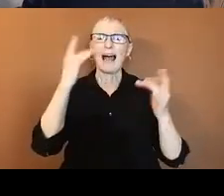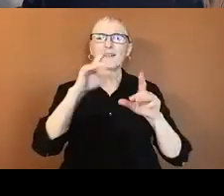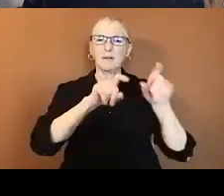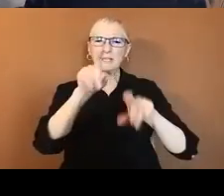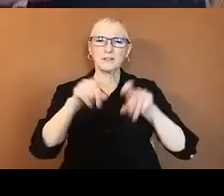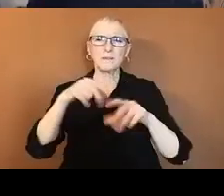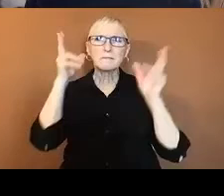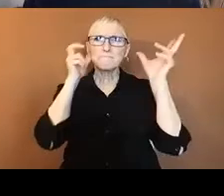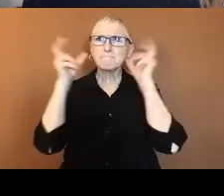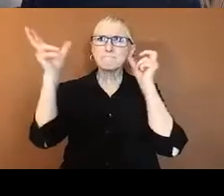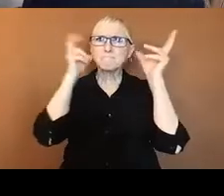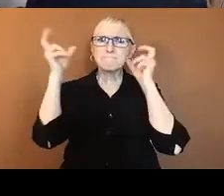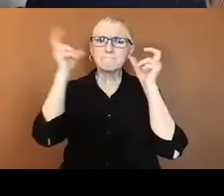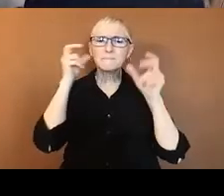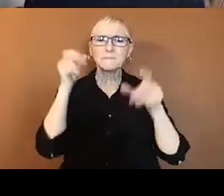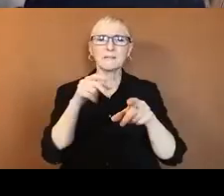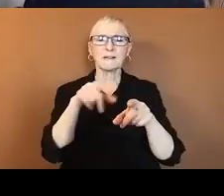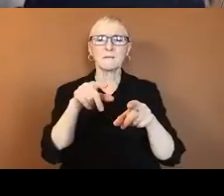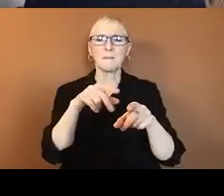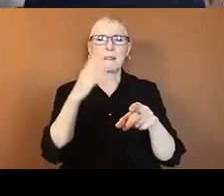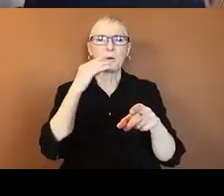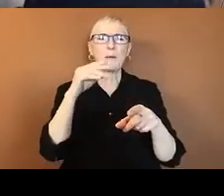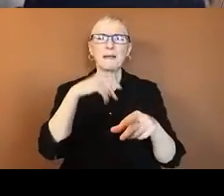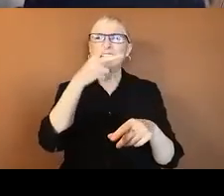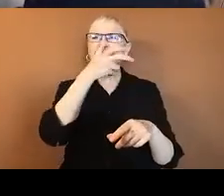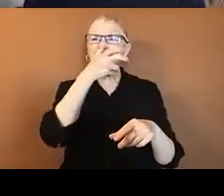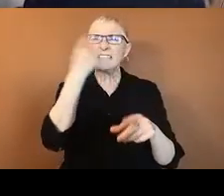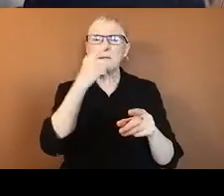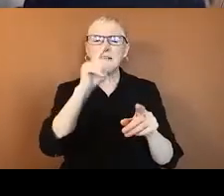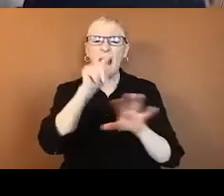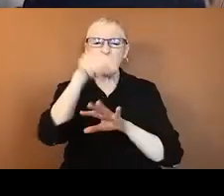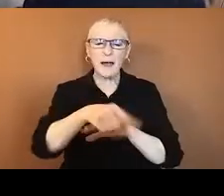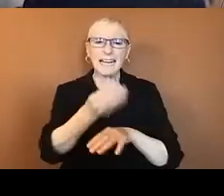can hear. Okay, I know that there's an insect or something that I can eat down there.